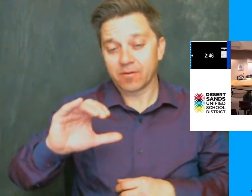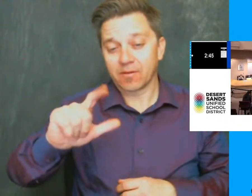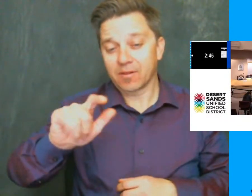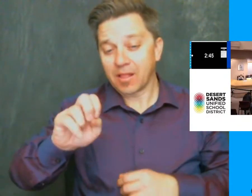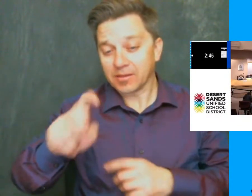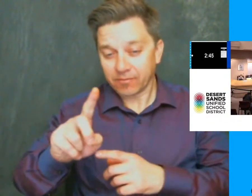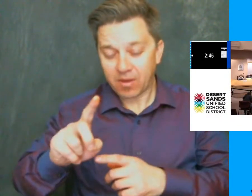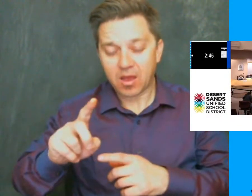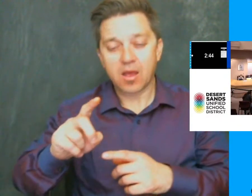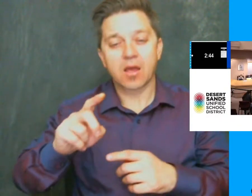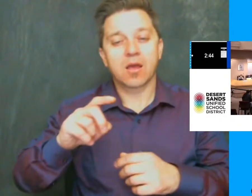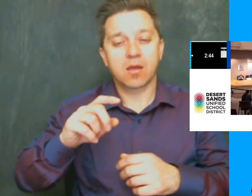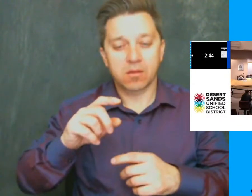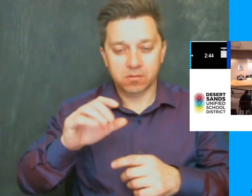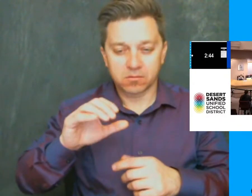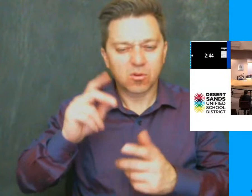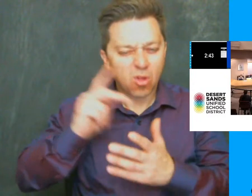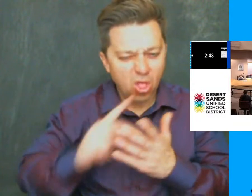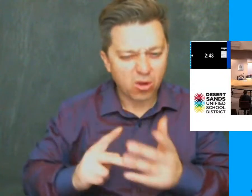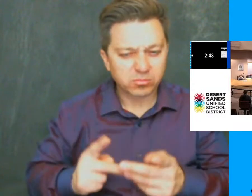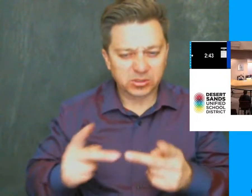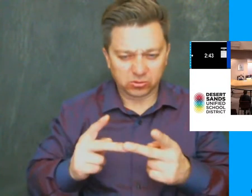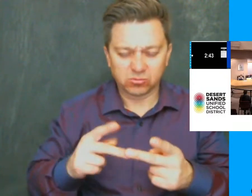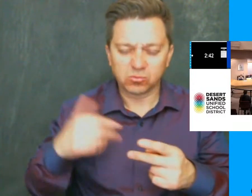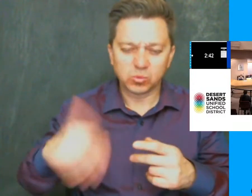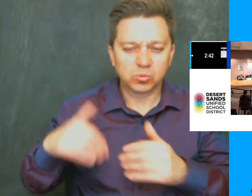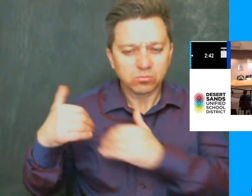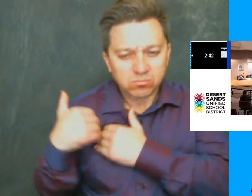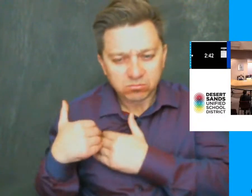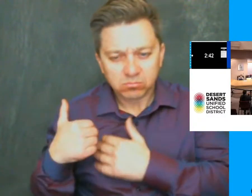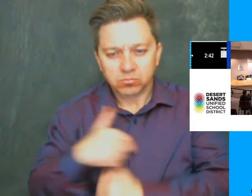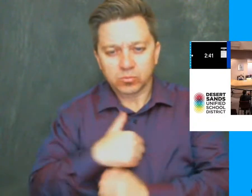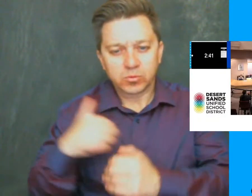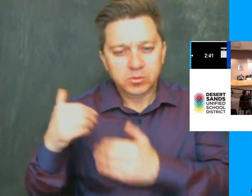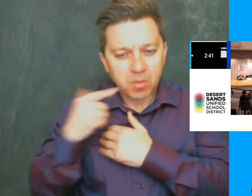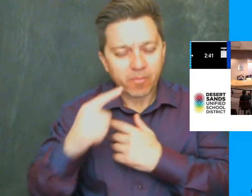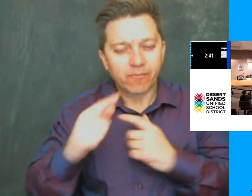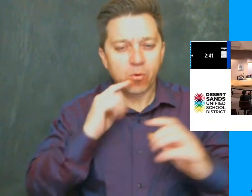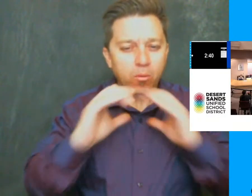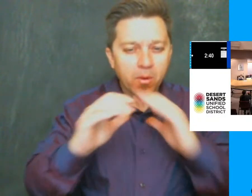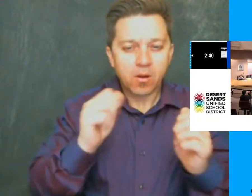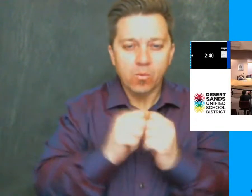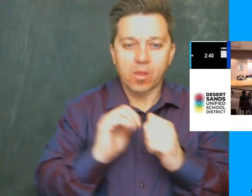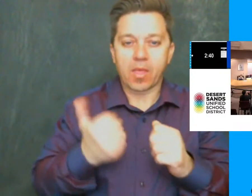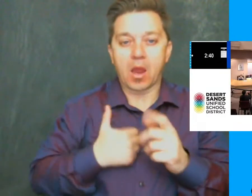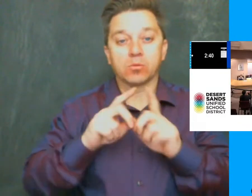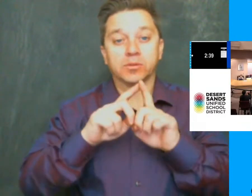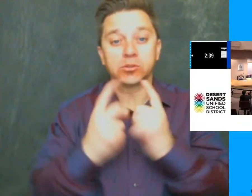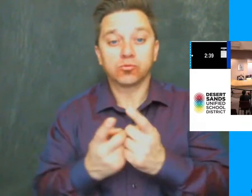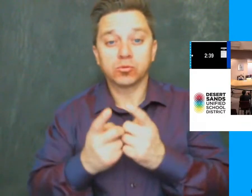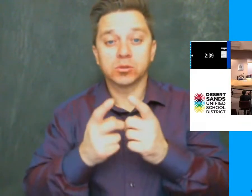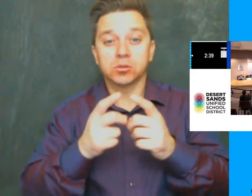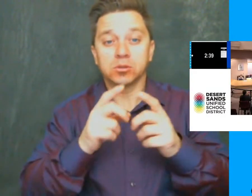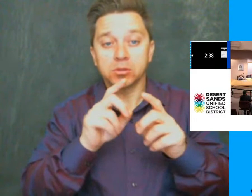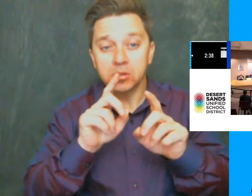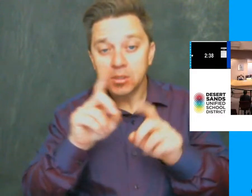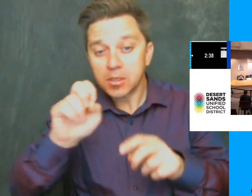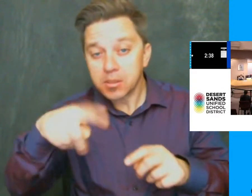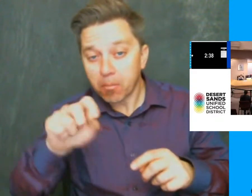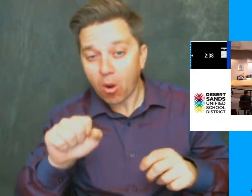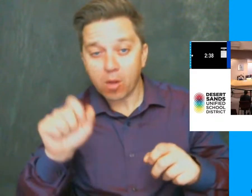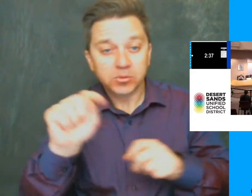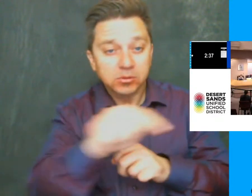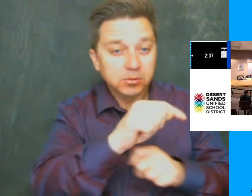great responsibilities. We are the channels of communication to our schools, district departments, parents, and our